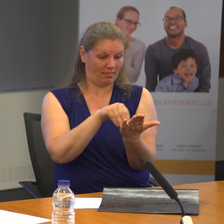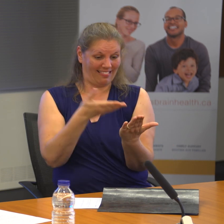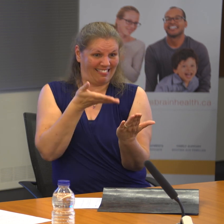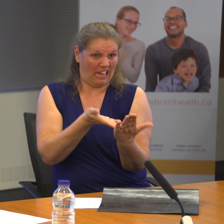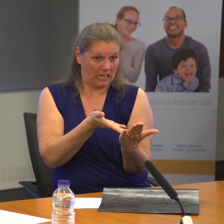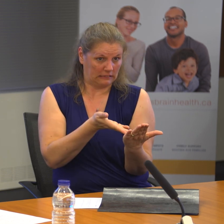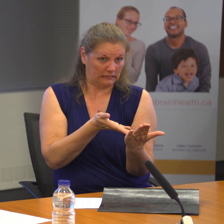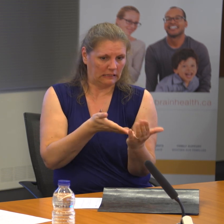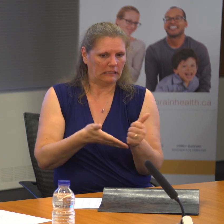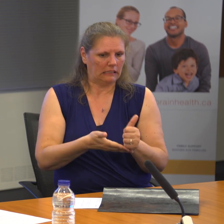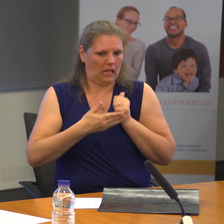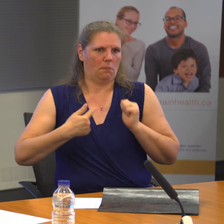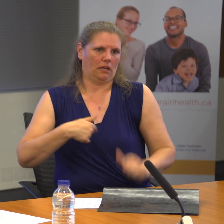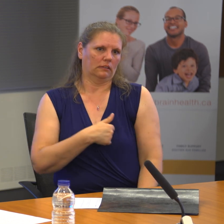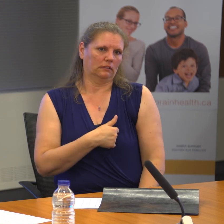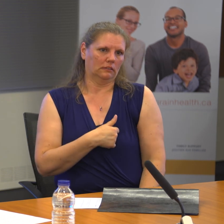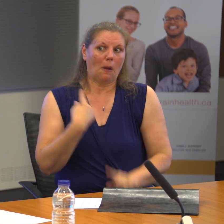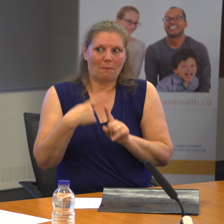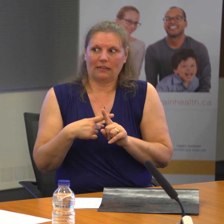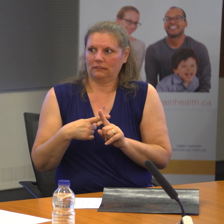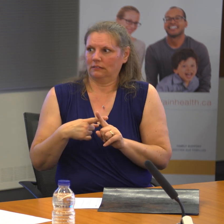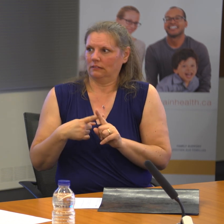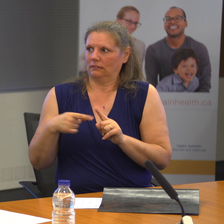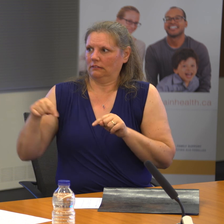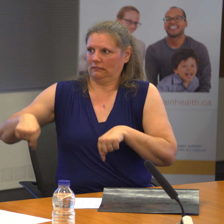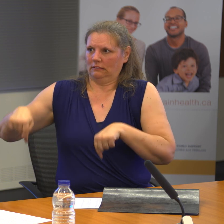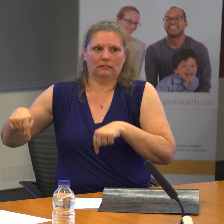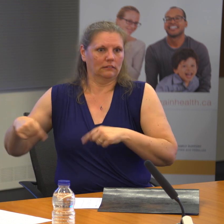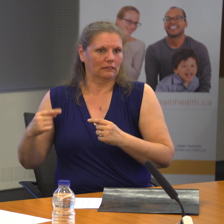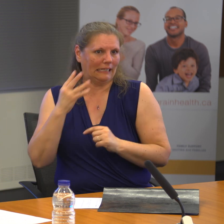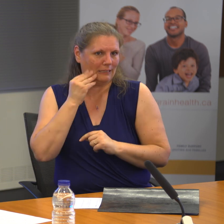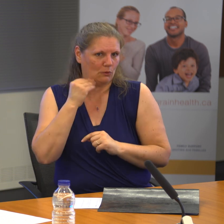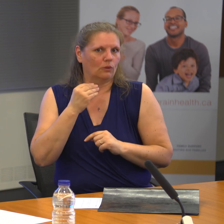consultation in days like this to inform the legislation.